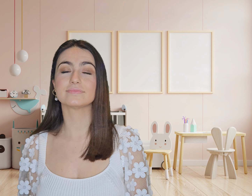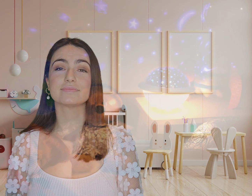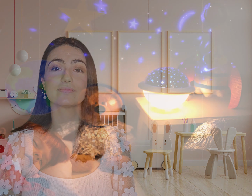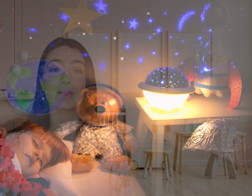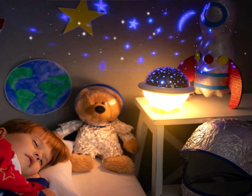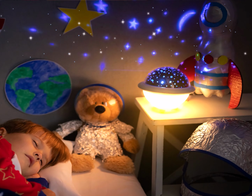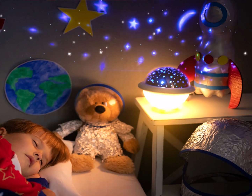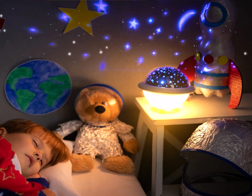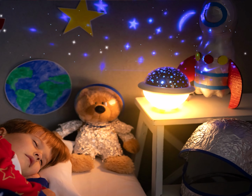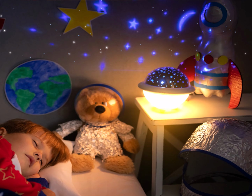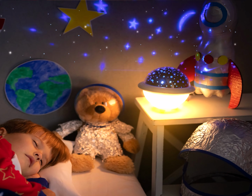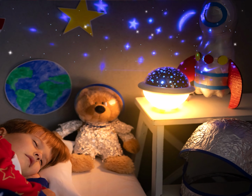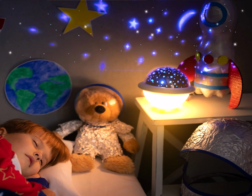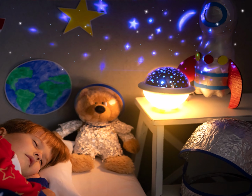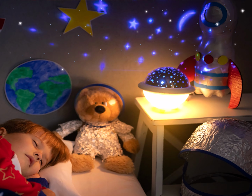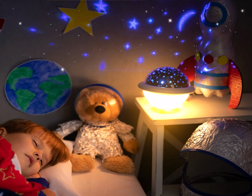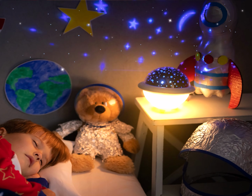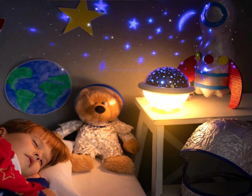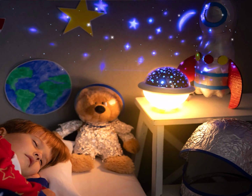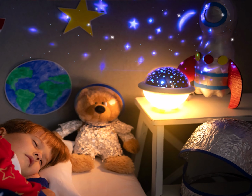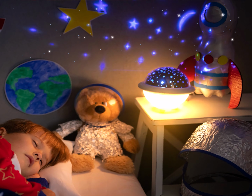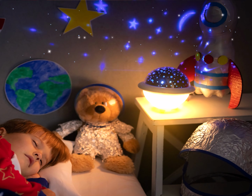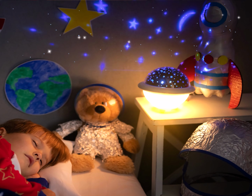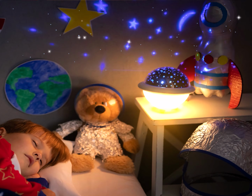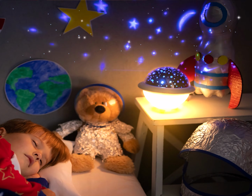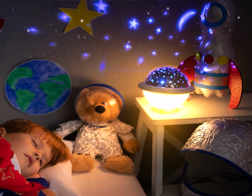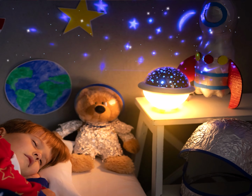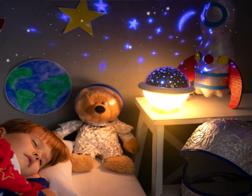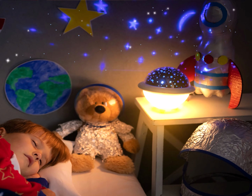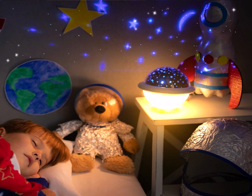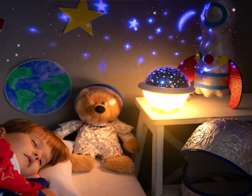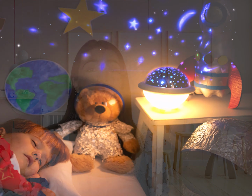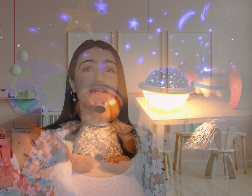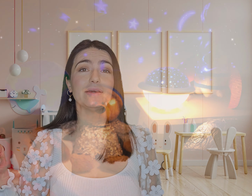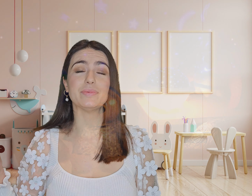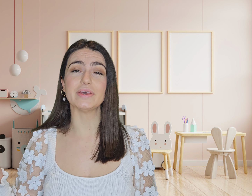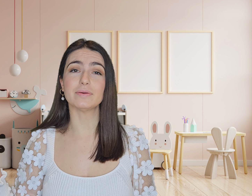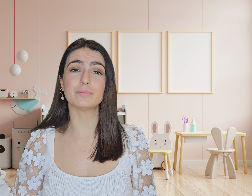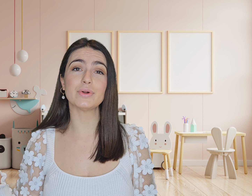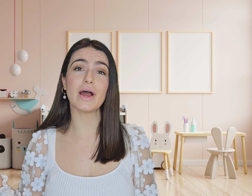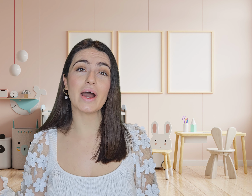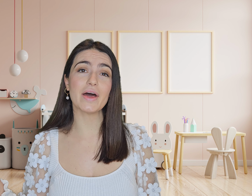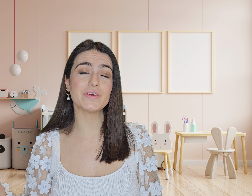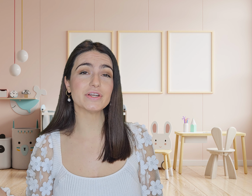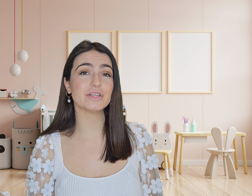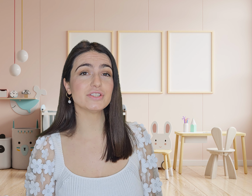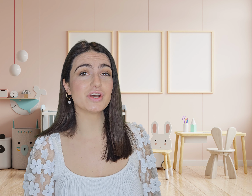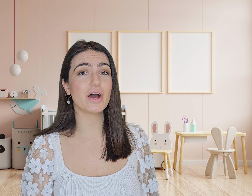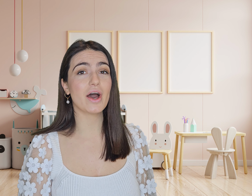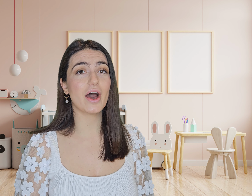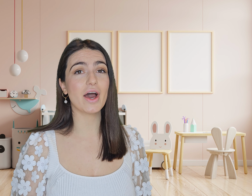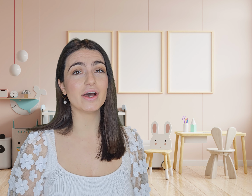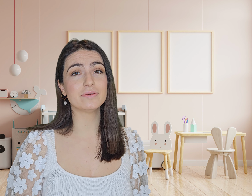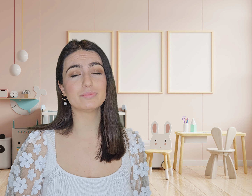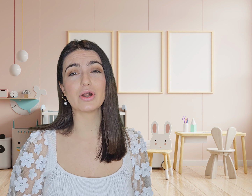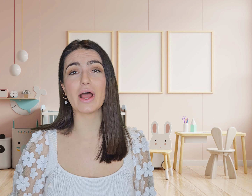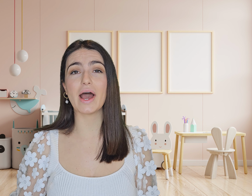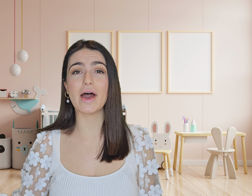are you sleeping are you sleeping brother john brother